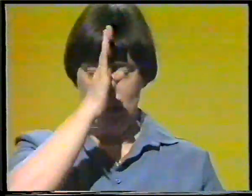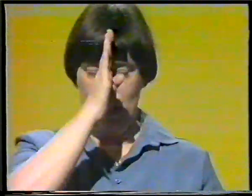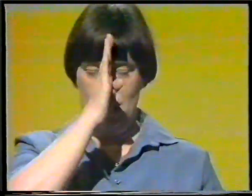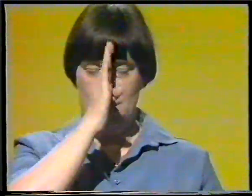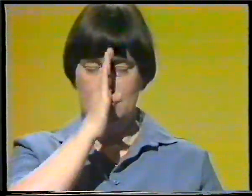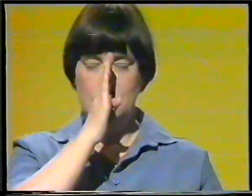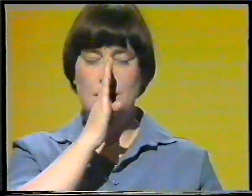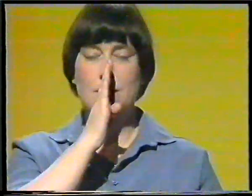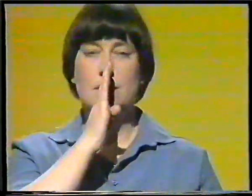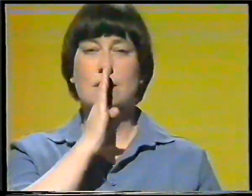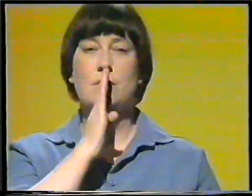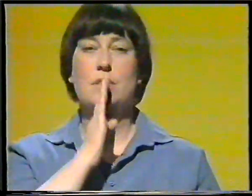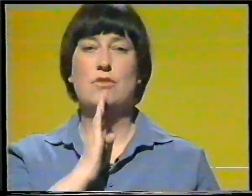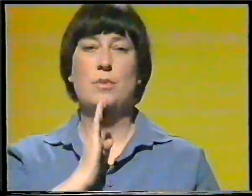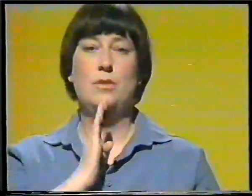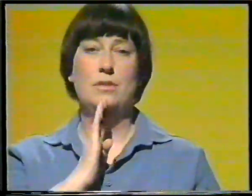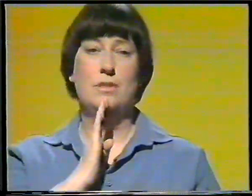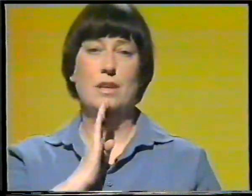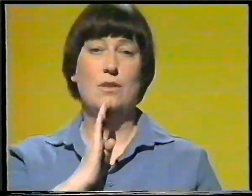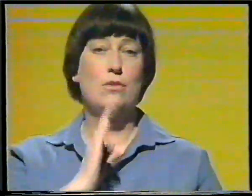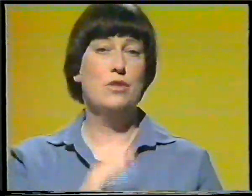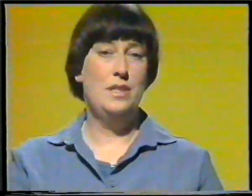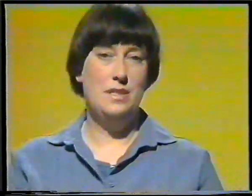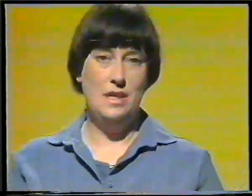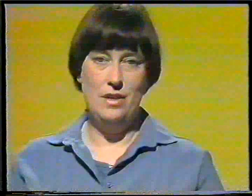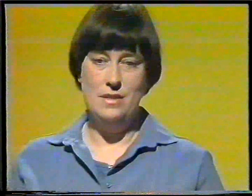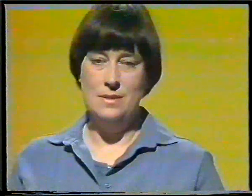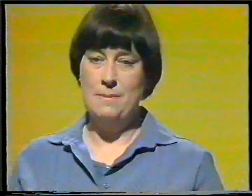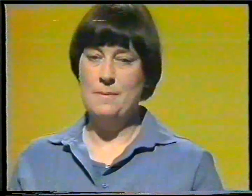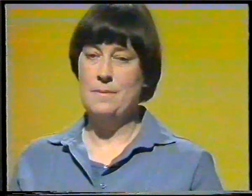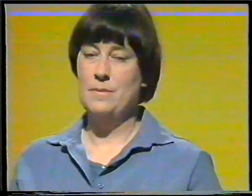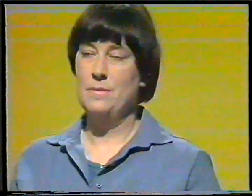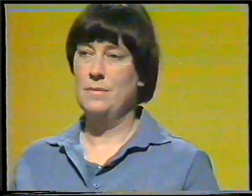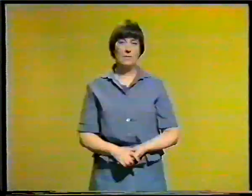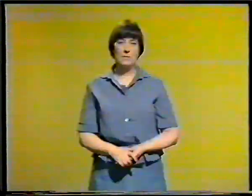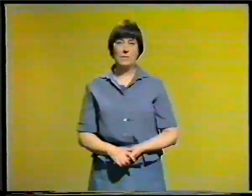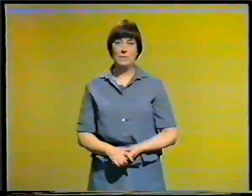Sad and miserable can also mean serious.